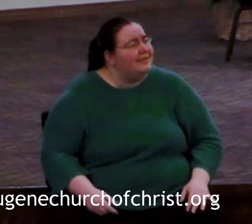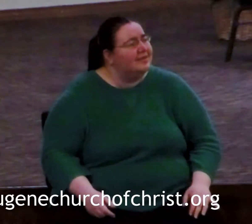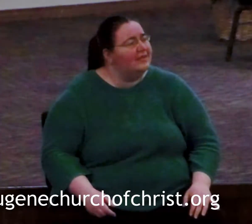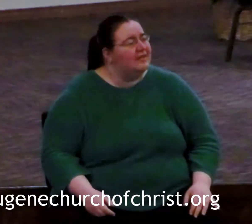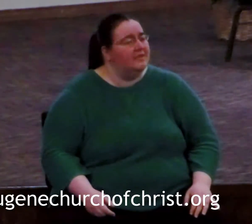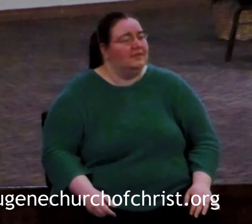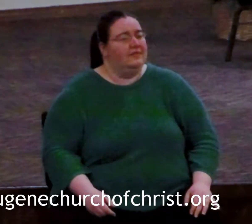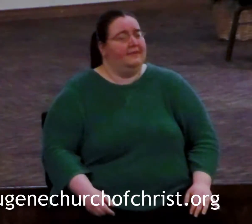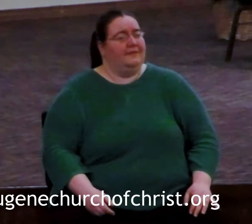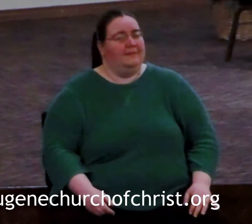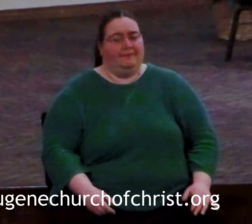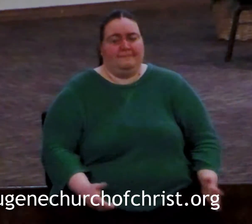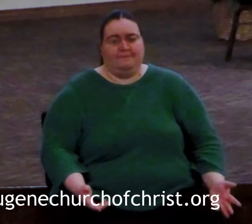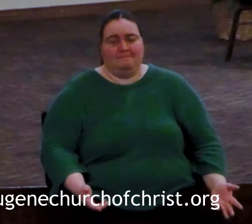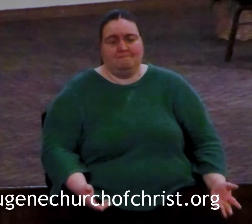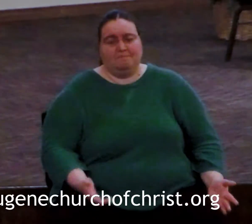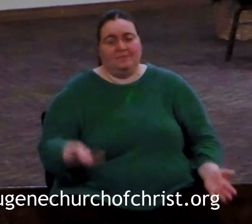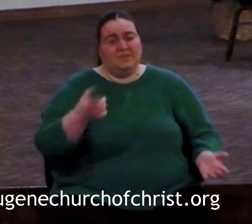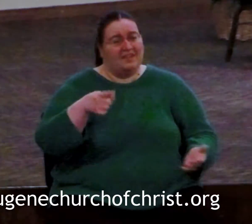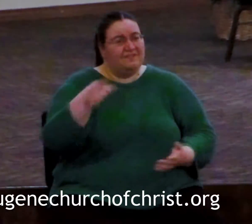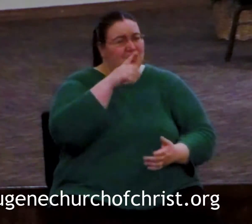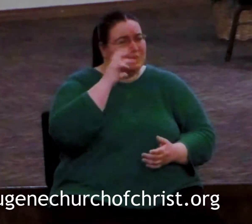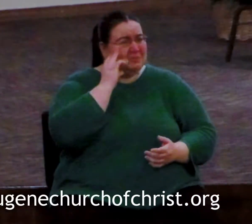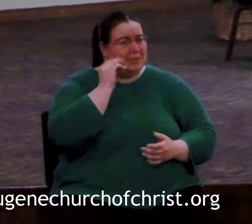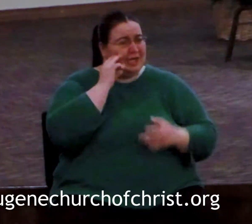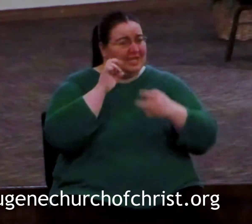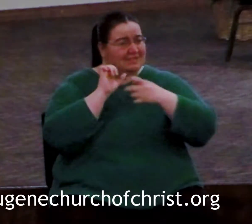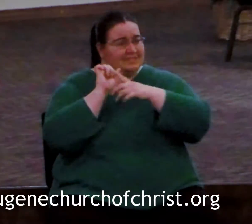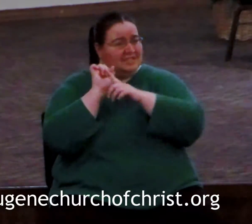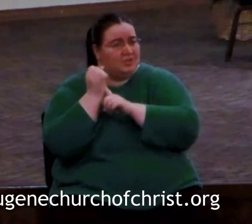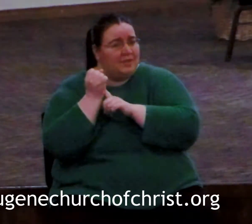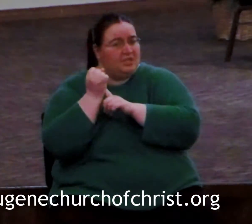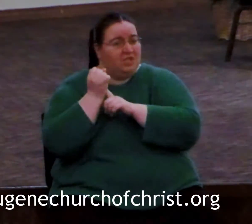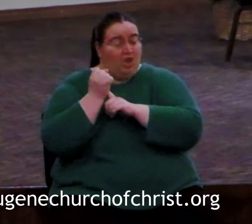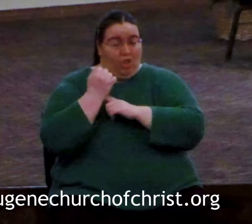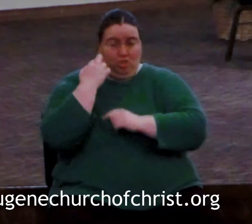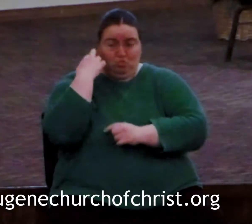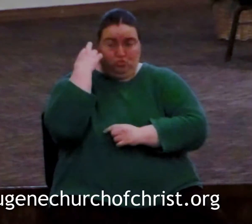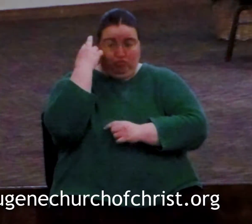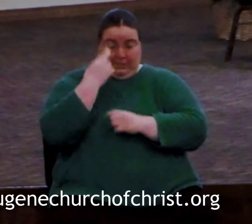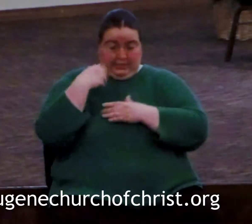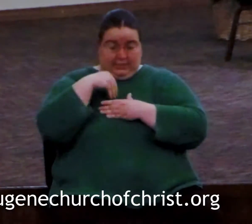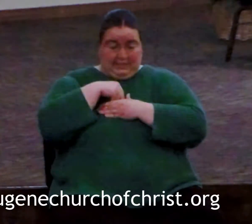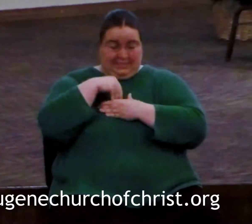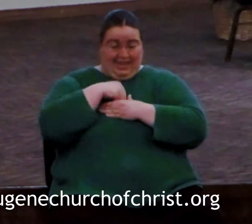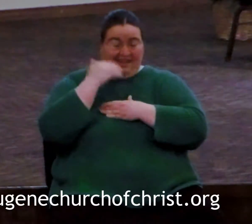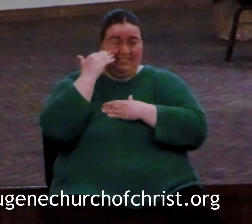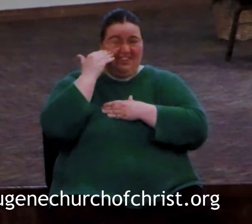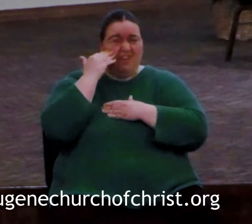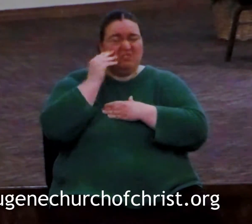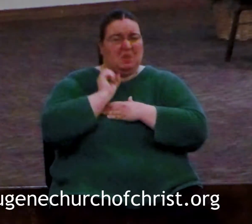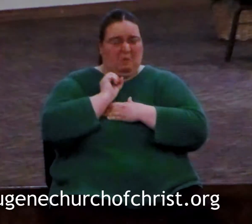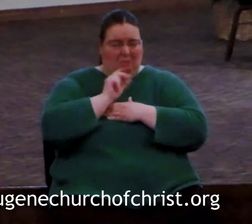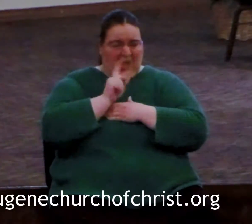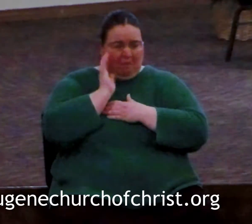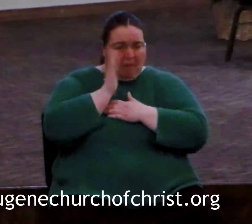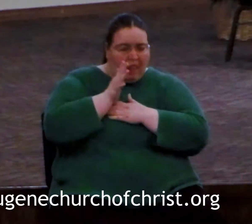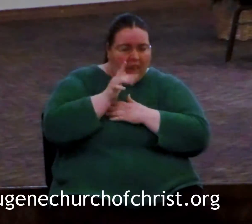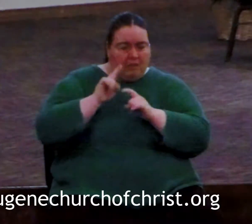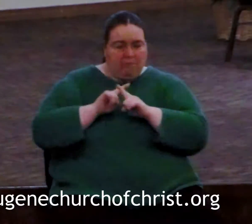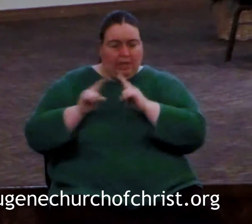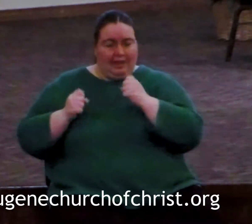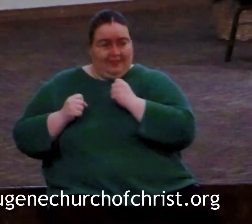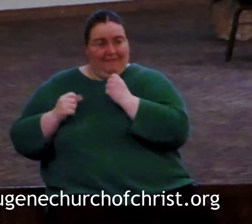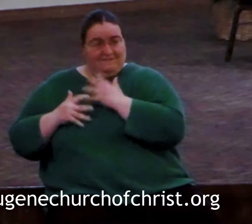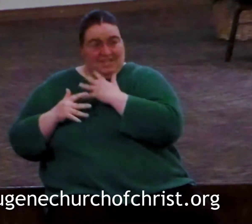Do you ever find yourself in a situation where the reasoning side of you knows it's going to be okay, but the fear side of you can't